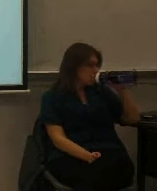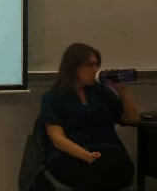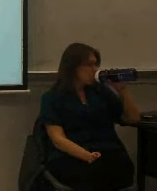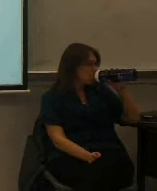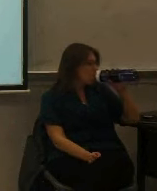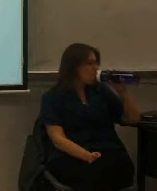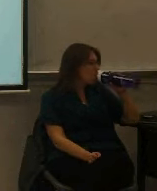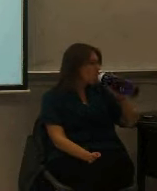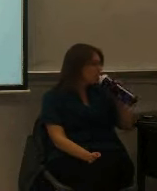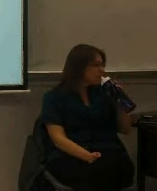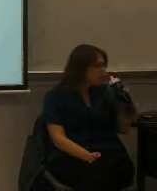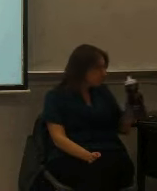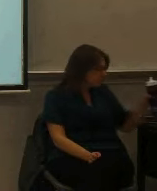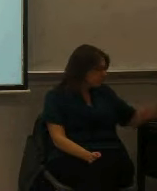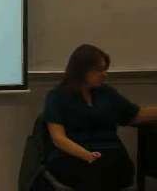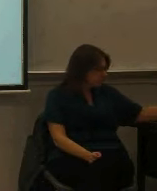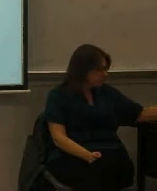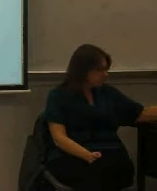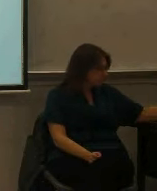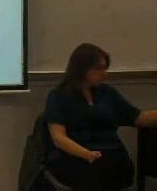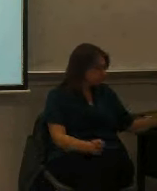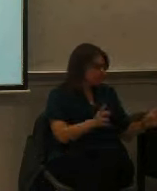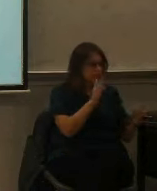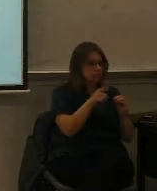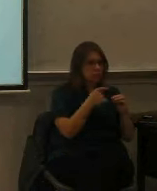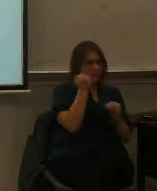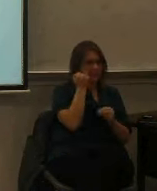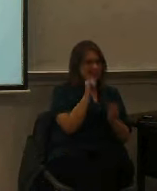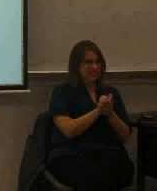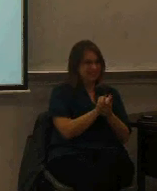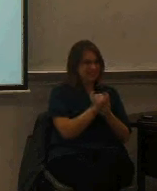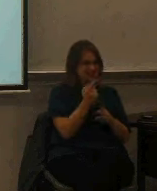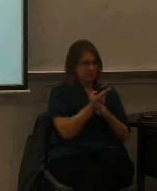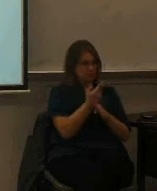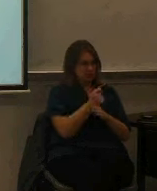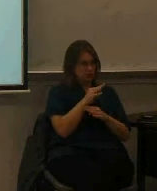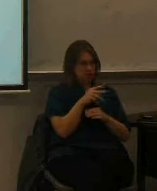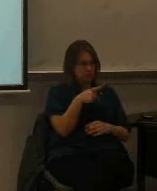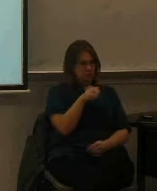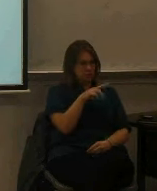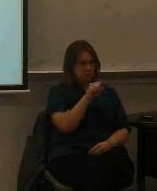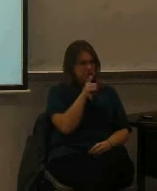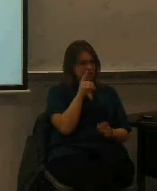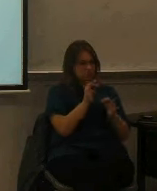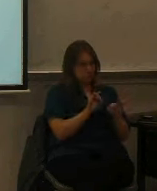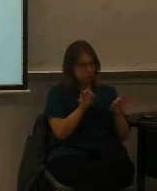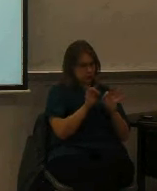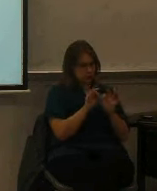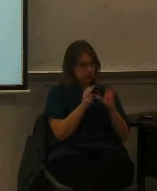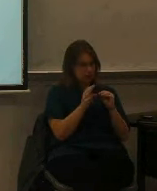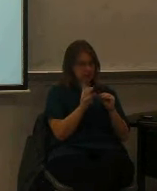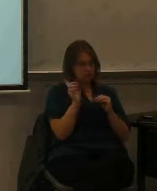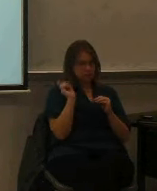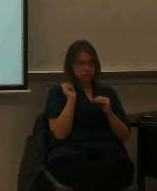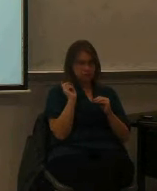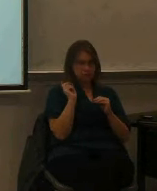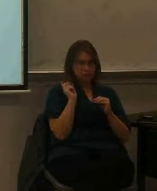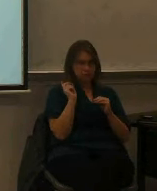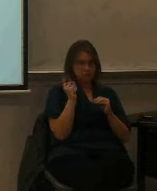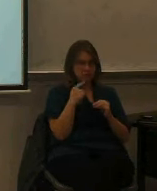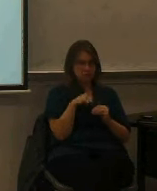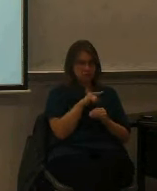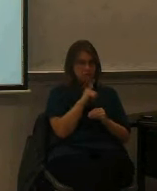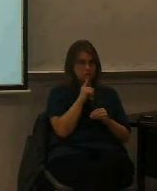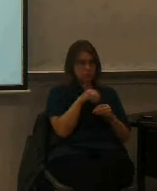So I alluded to the idea that consumption of particles is important, and we are